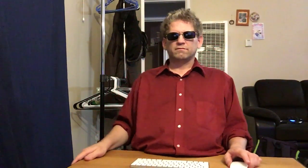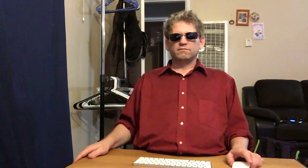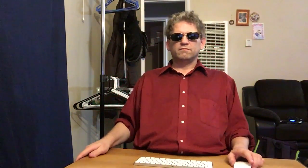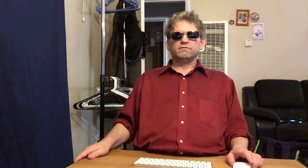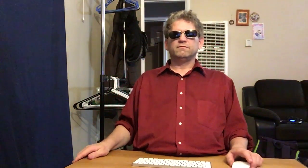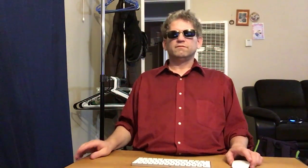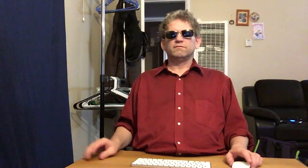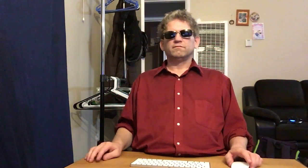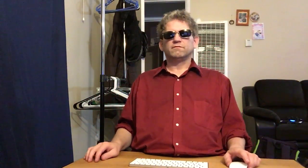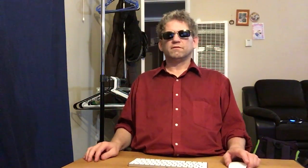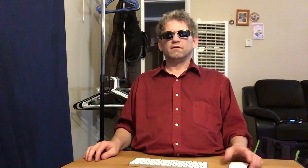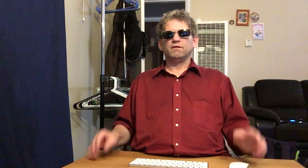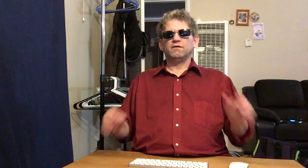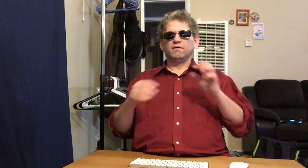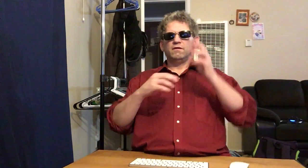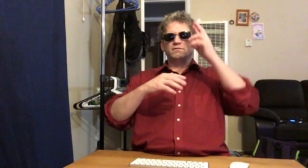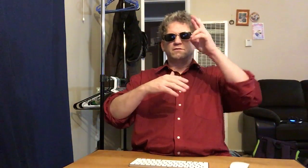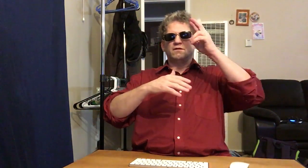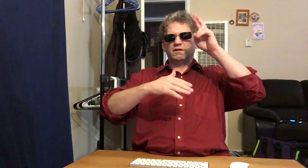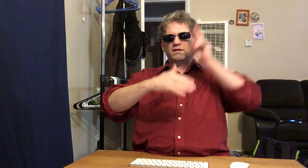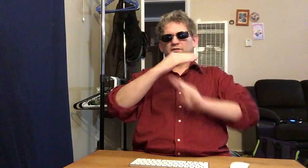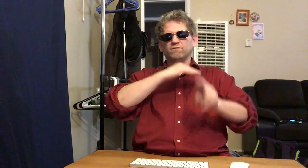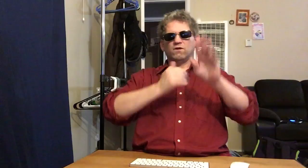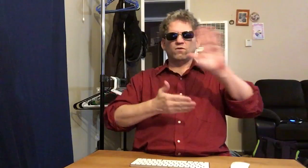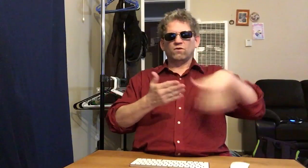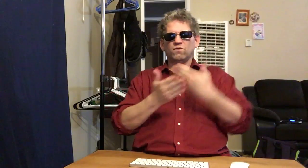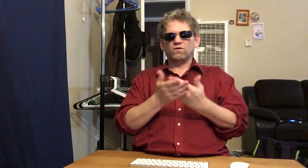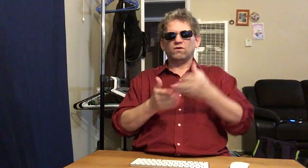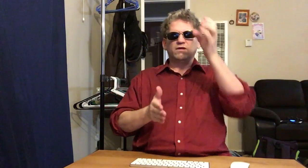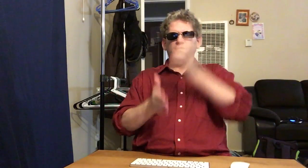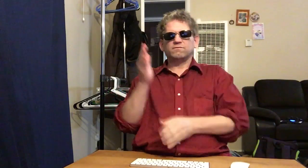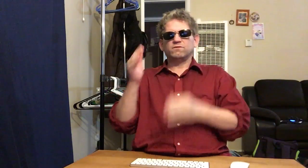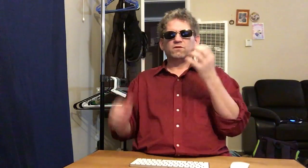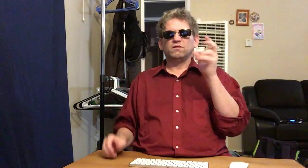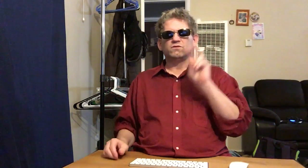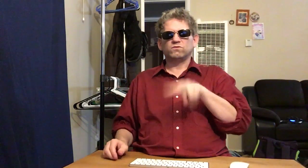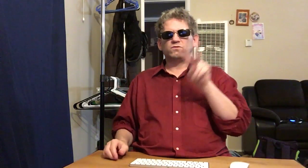until the arrival of Commodore Perry in 1853.